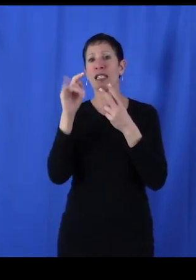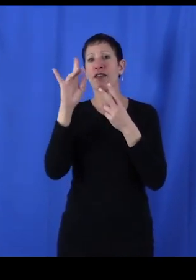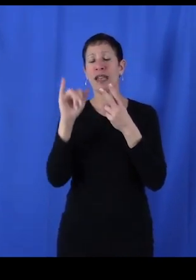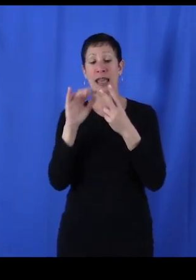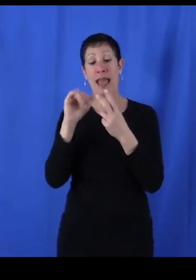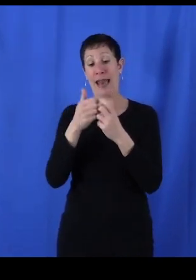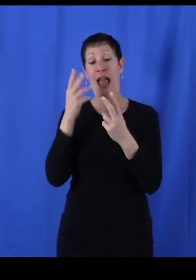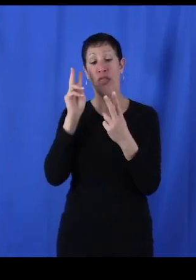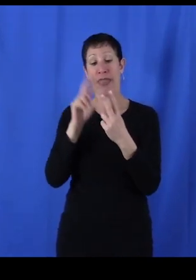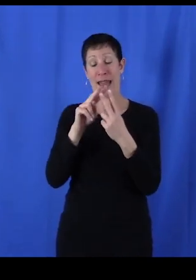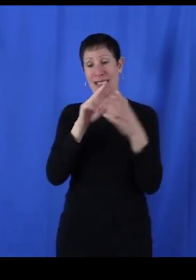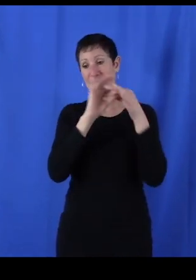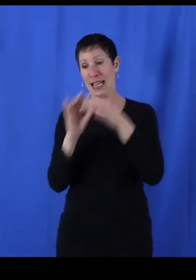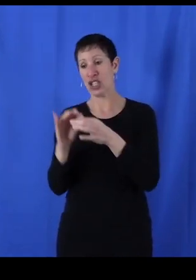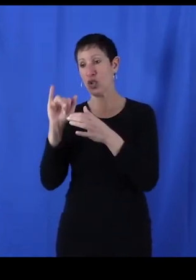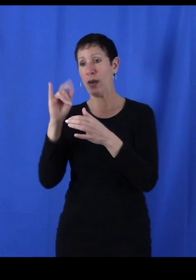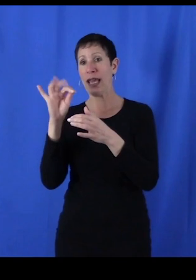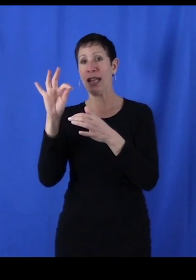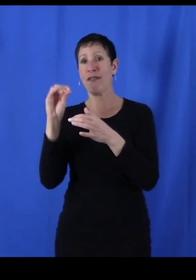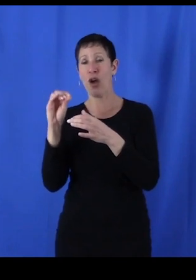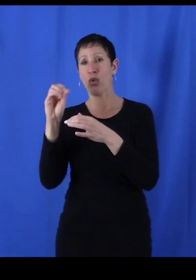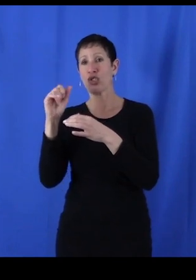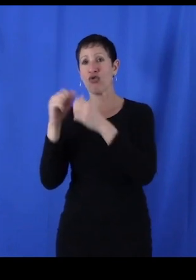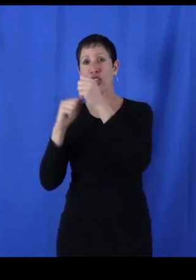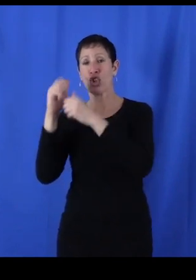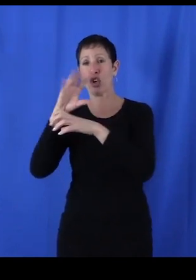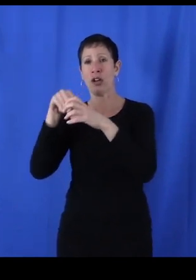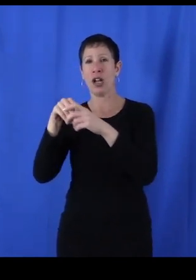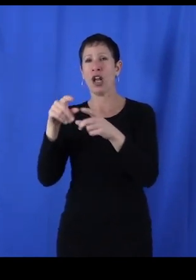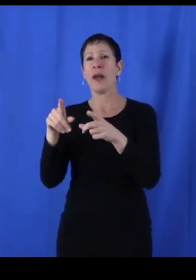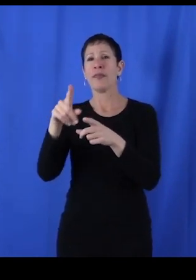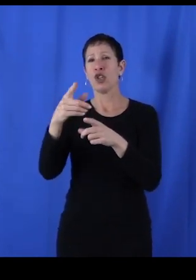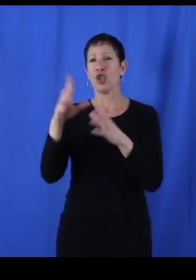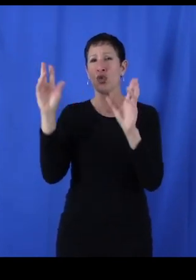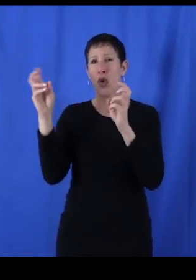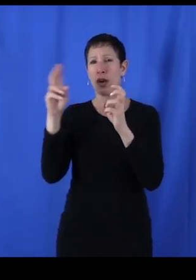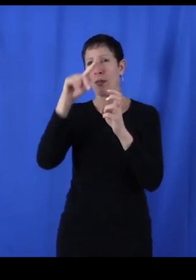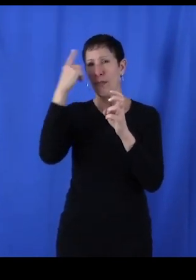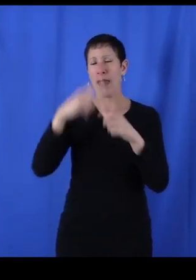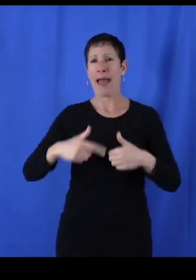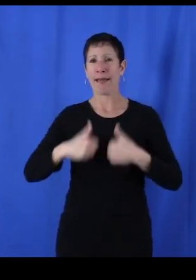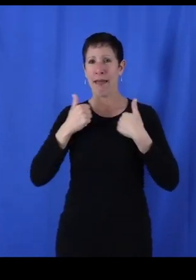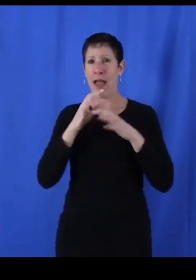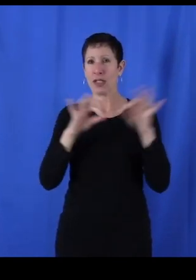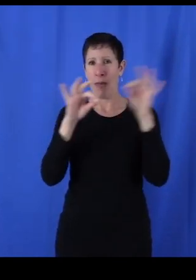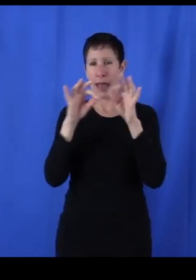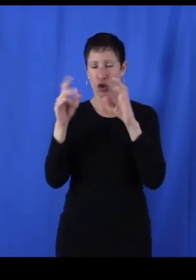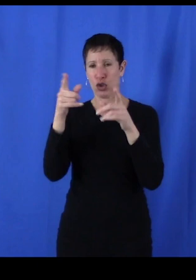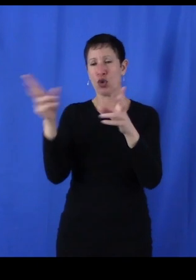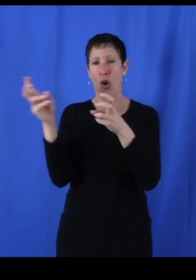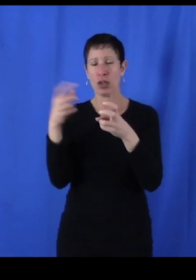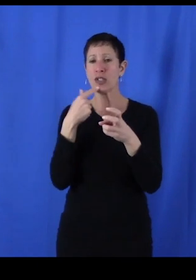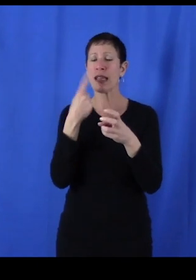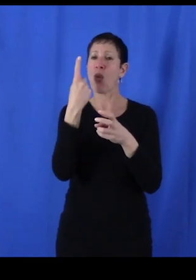to infrastructure. Mm-hmm. You quoted Black Lives Matter and saying that one part of the one egalitarian move